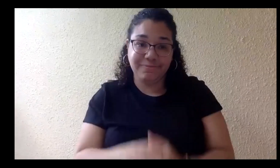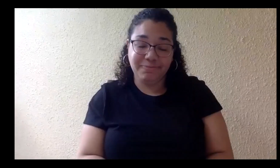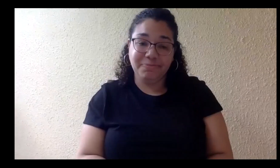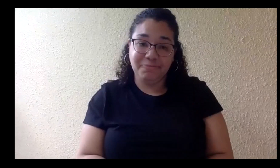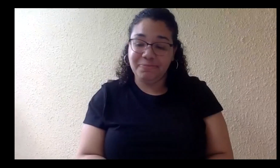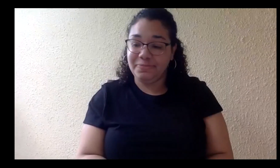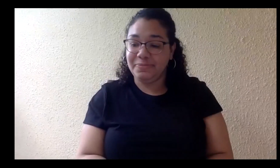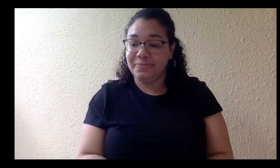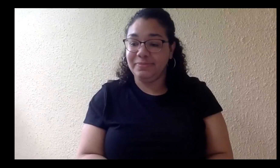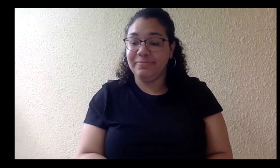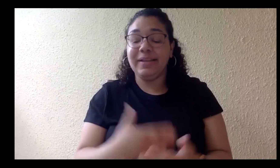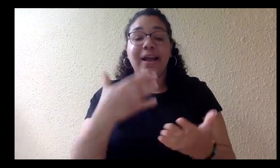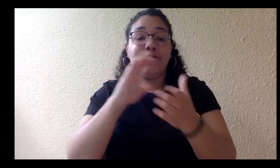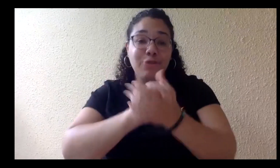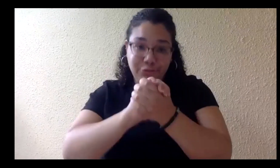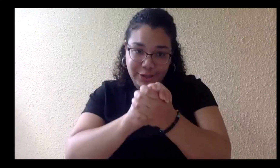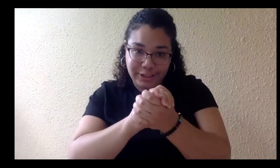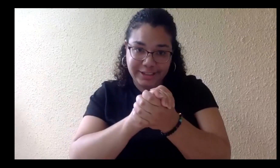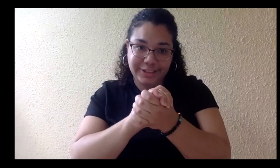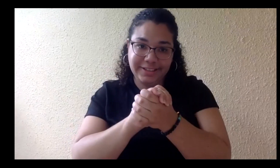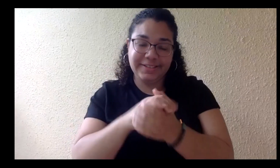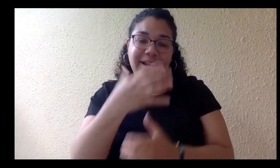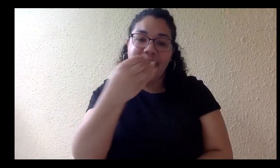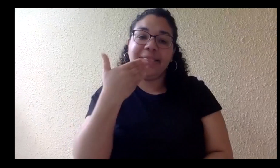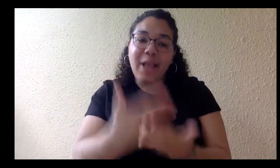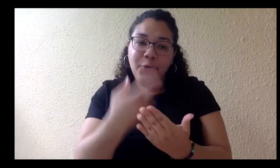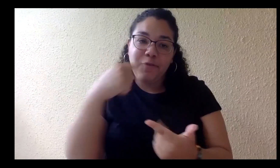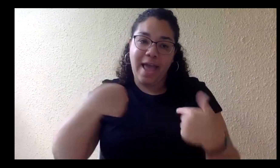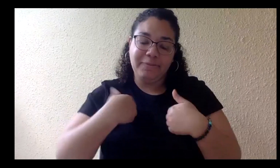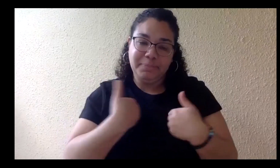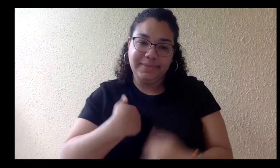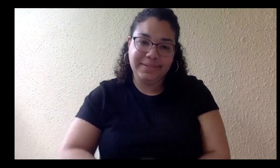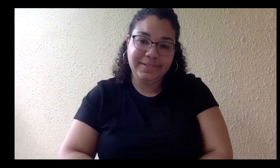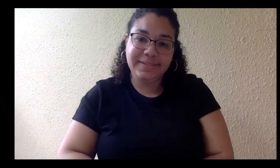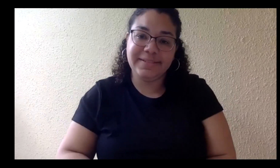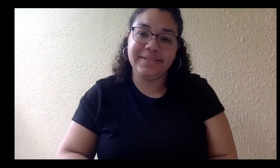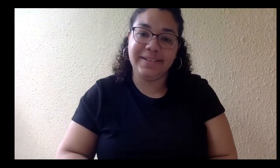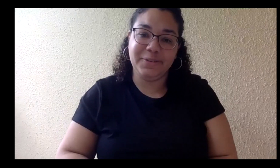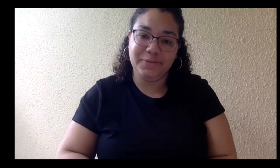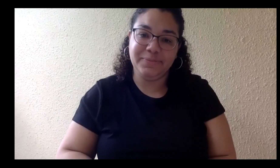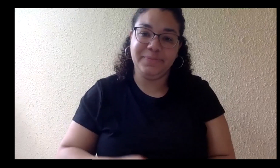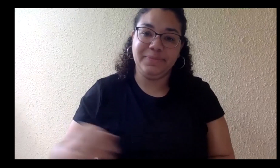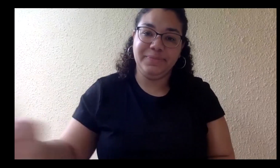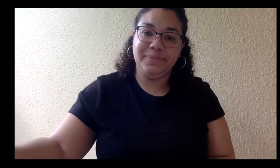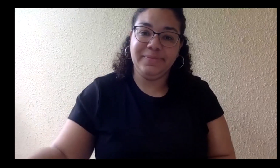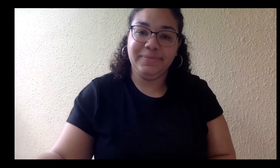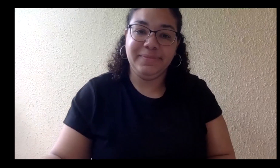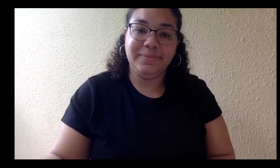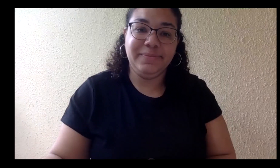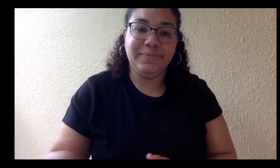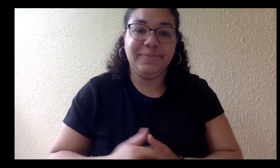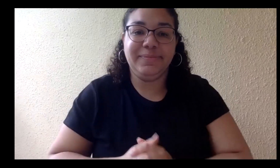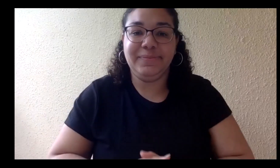this is an international honor society, so consider these things as that's happening today. Congratulations, and thank you so much for having me